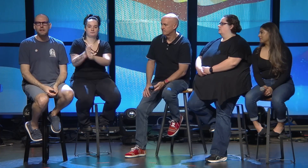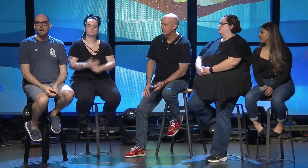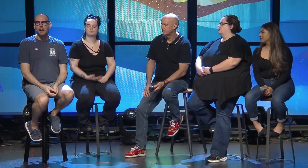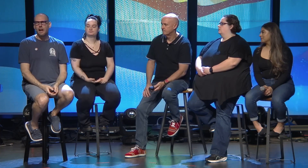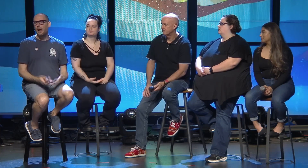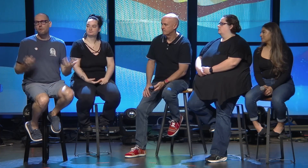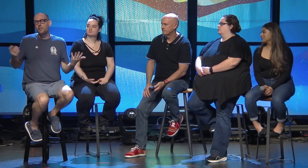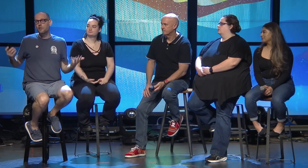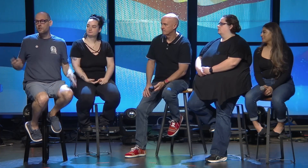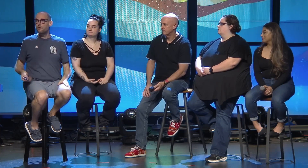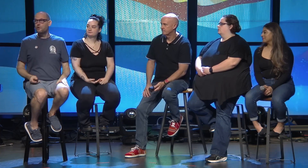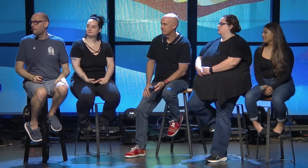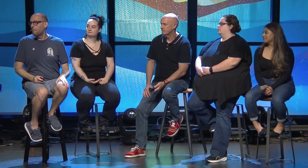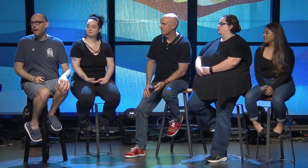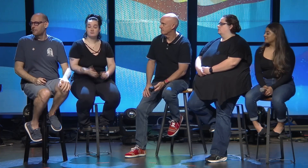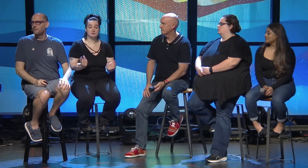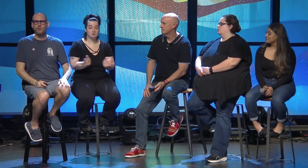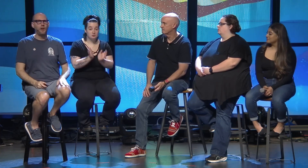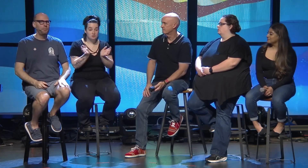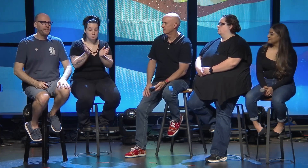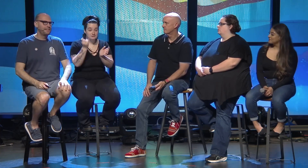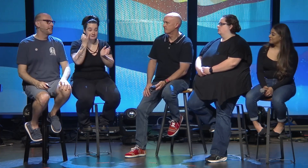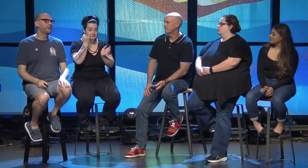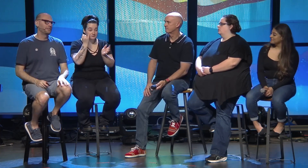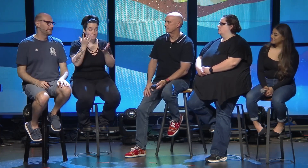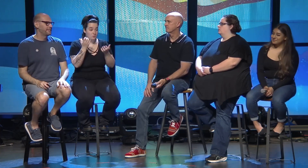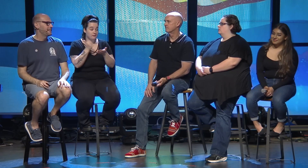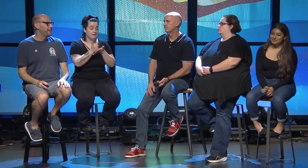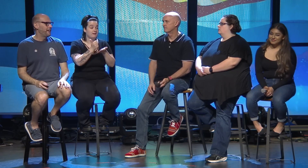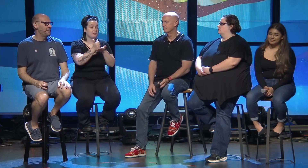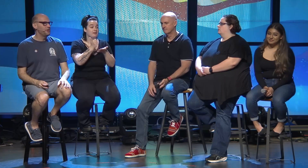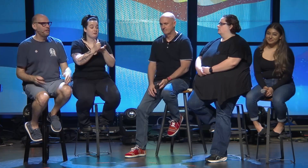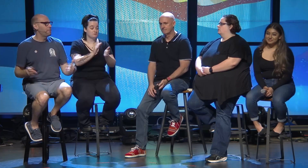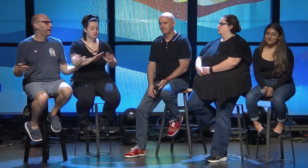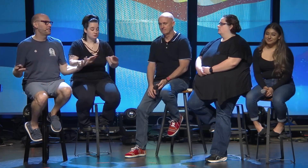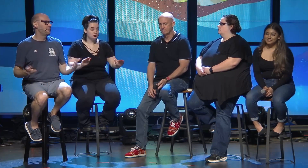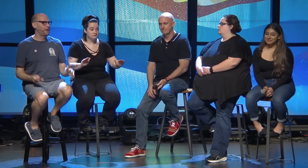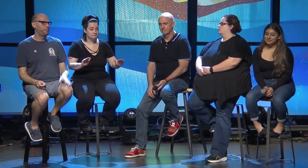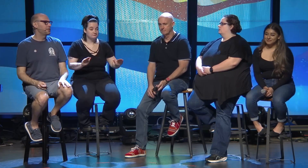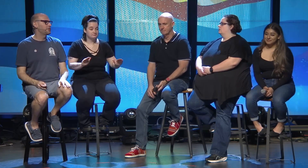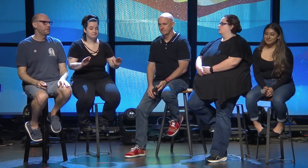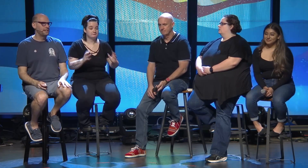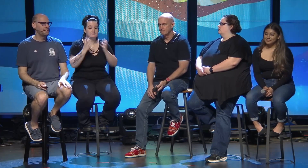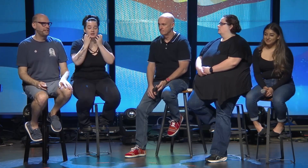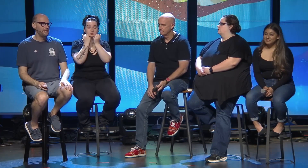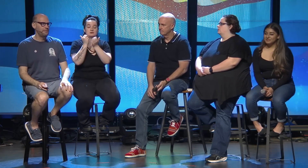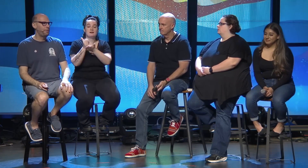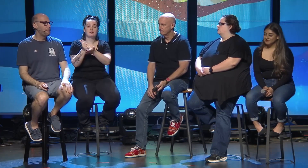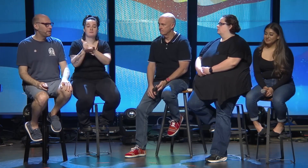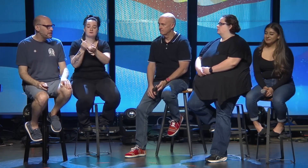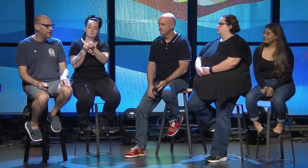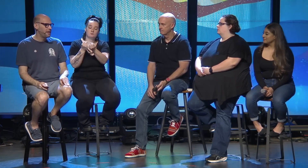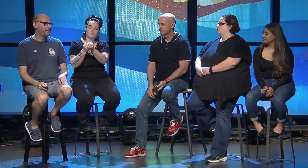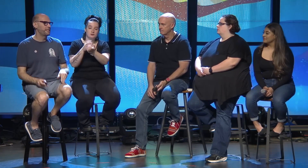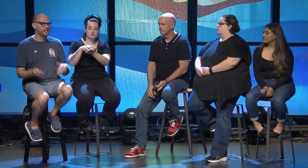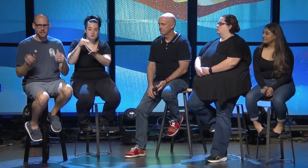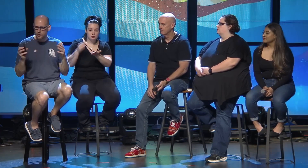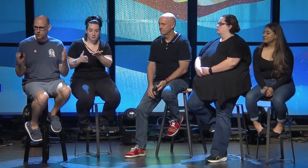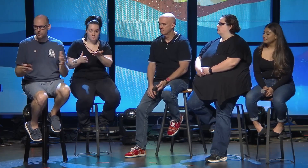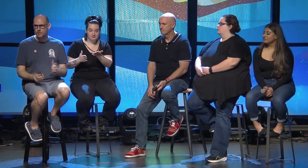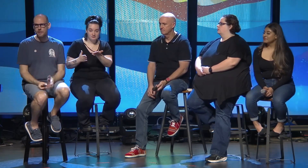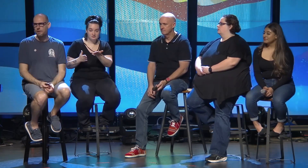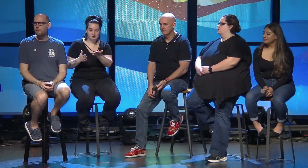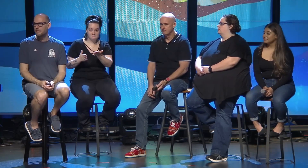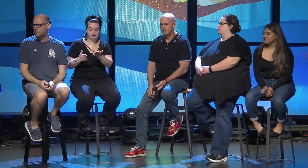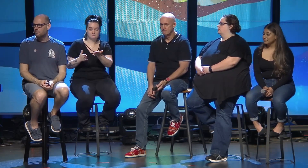But I want to encourage you, if you do have a passion for helping kiddos, you do have a passion for helping students in population areas and